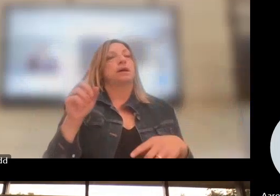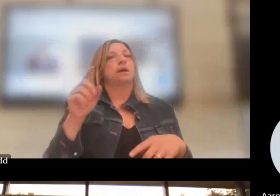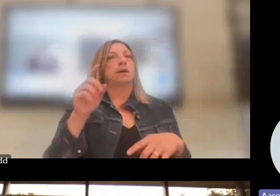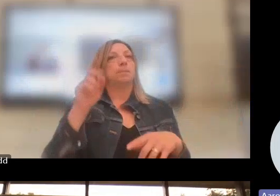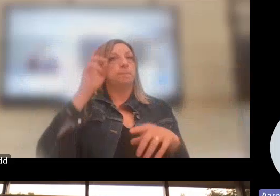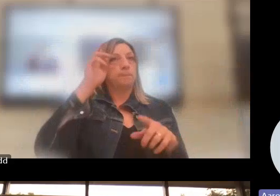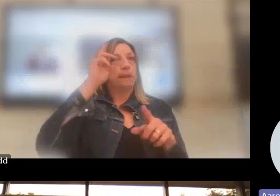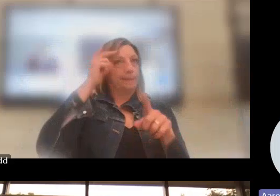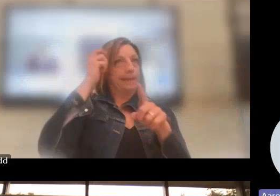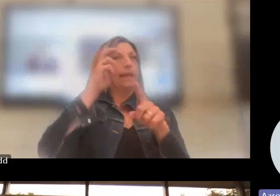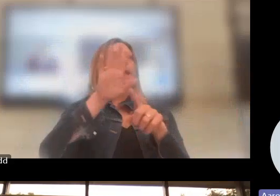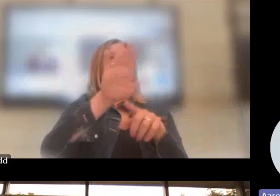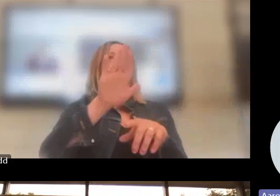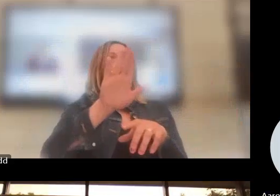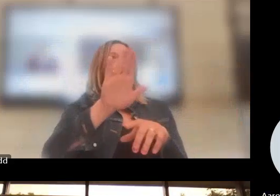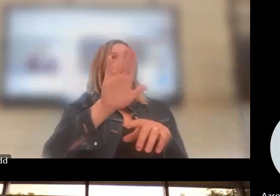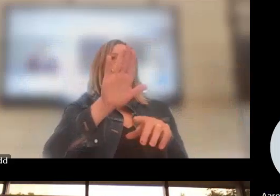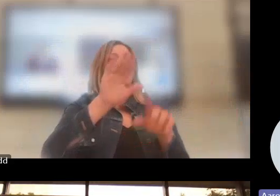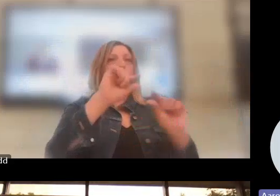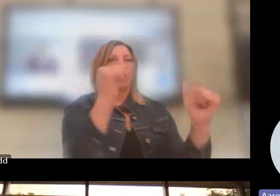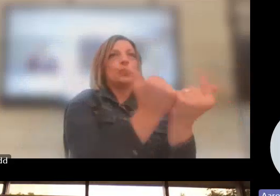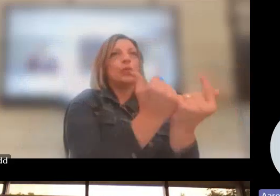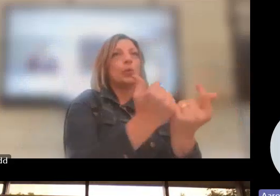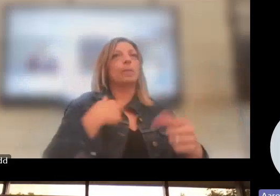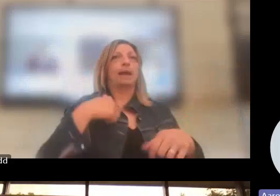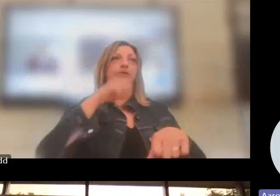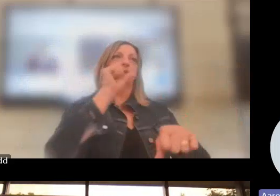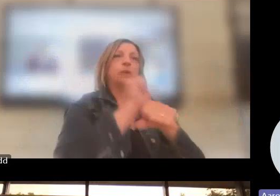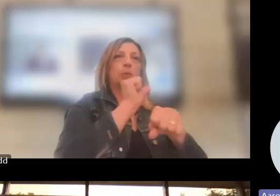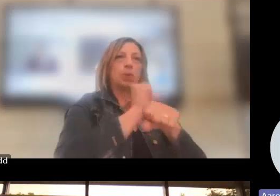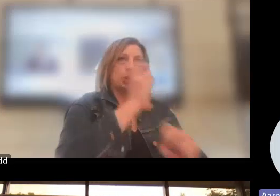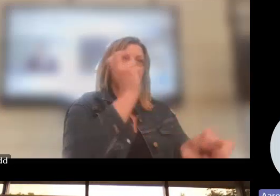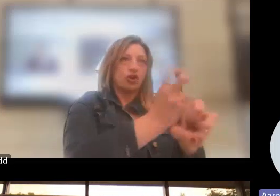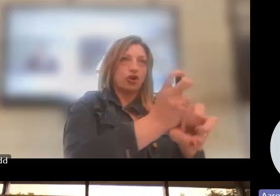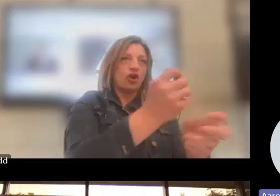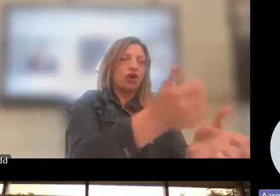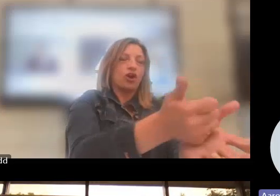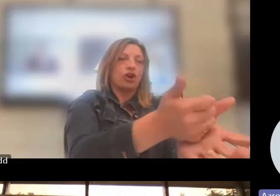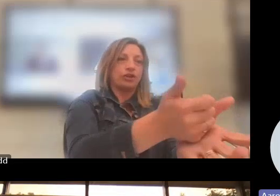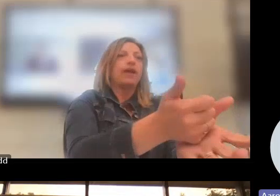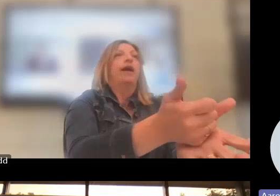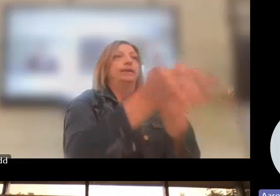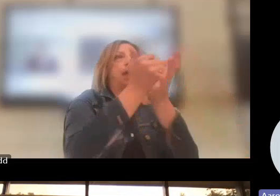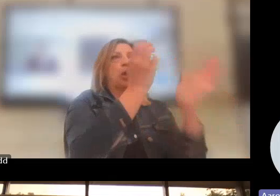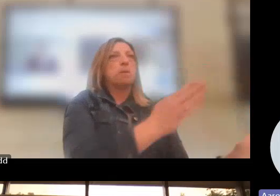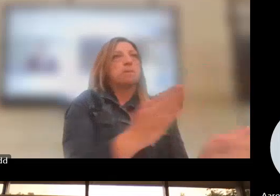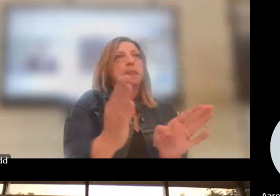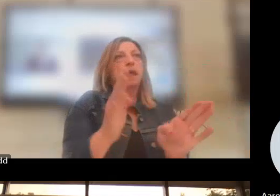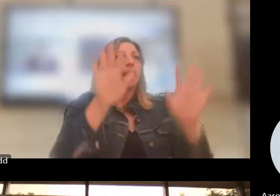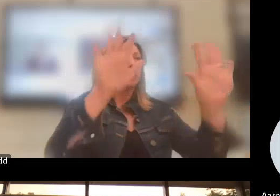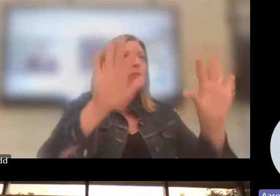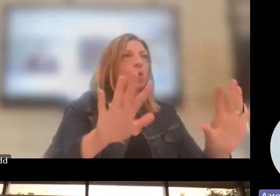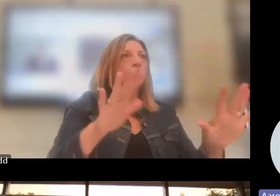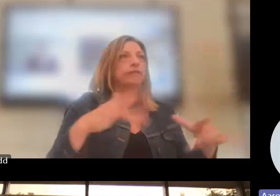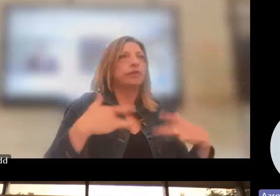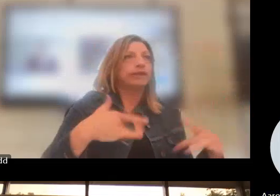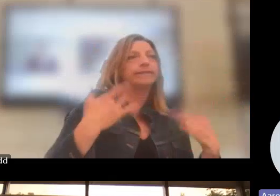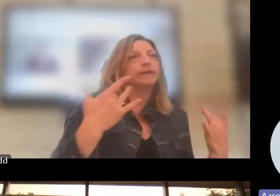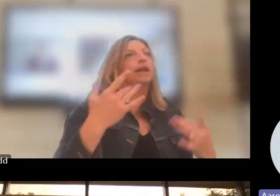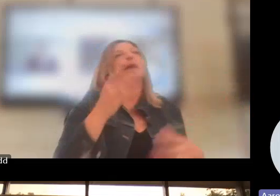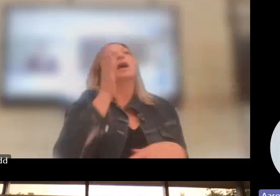A little bit different this year. So Key and her group, they've been working hard, helping